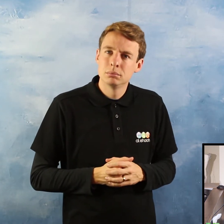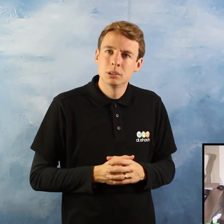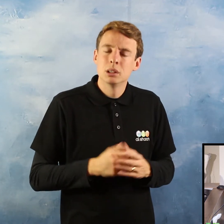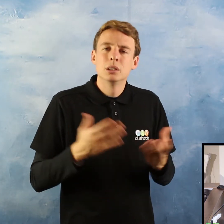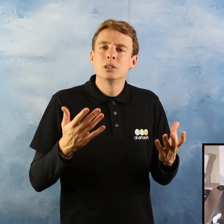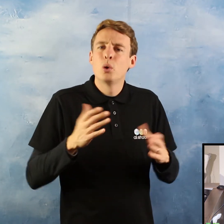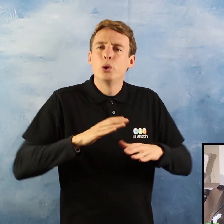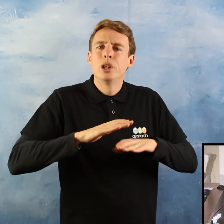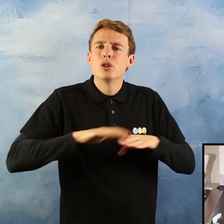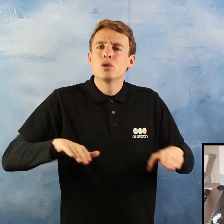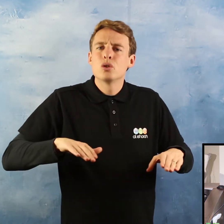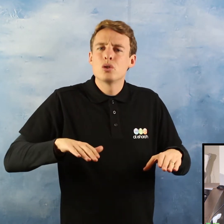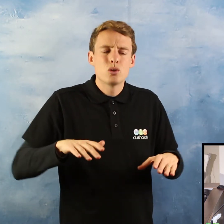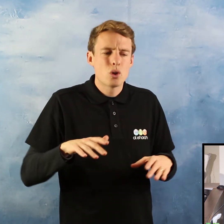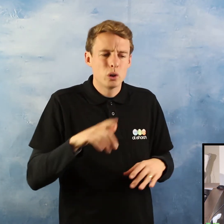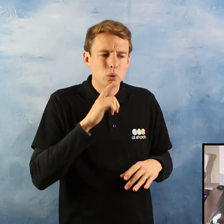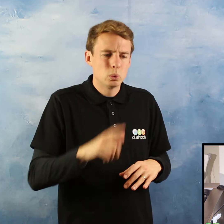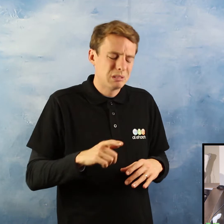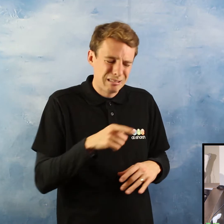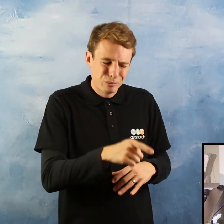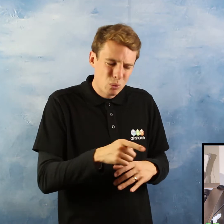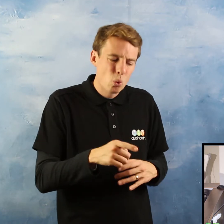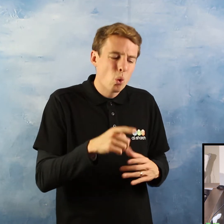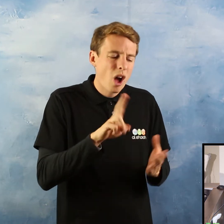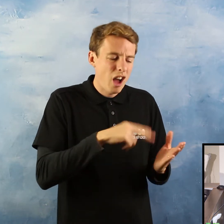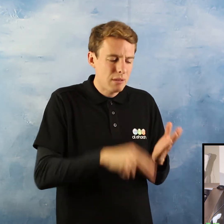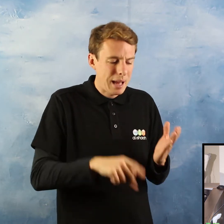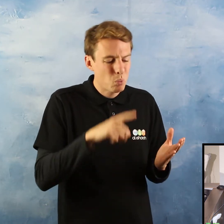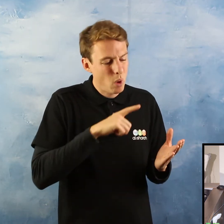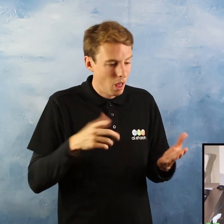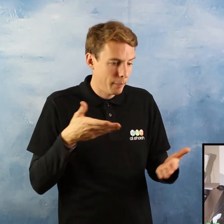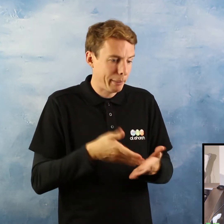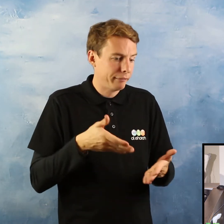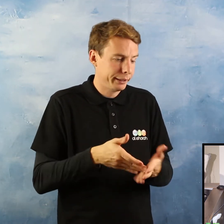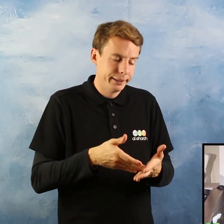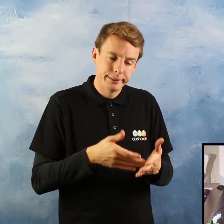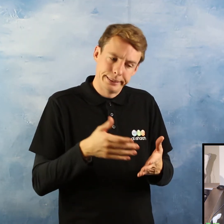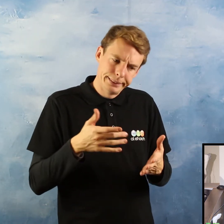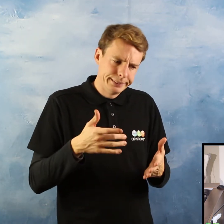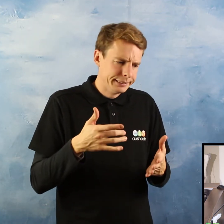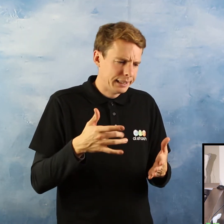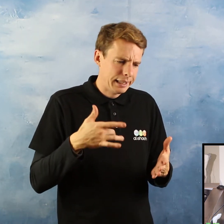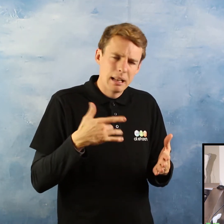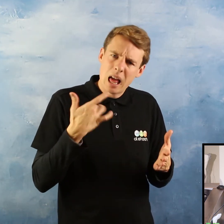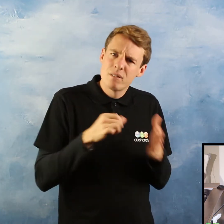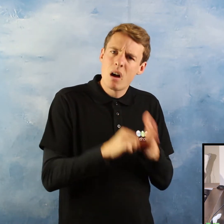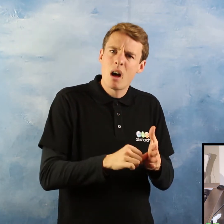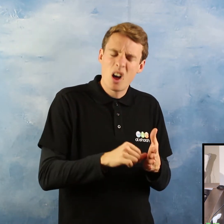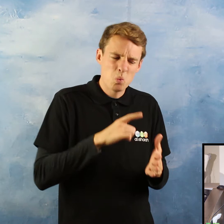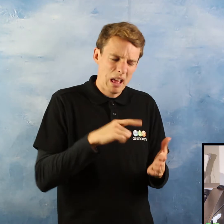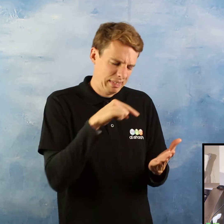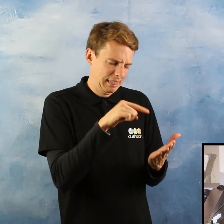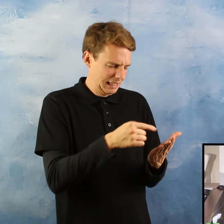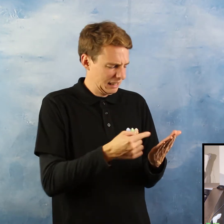not to restrict yourself, not to create obstacles, but to help you to